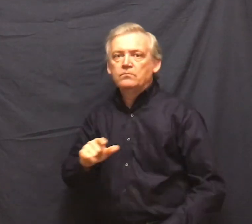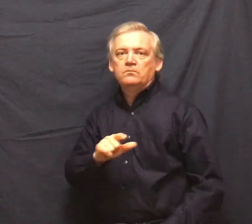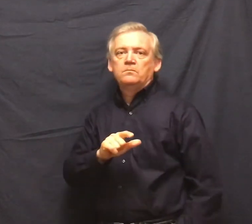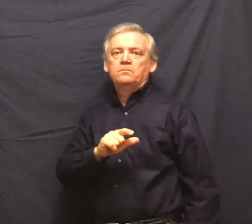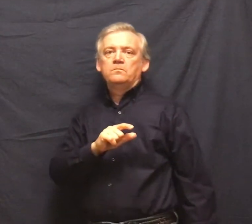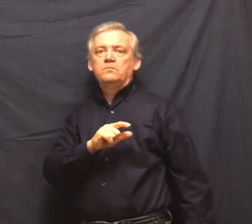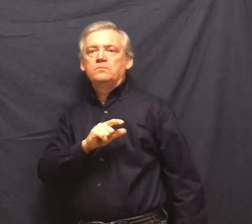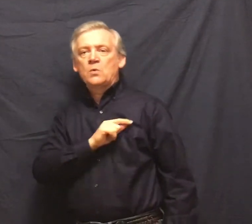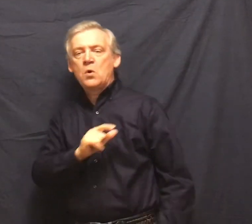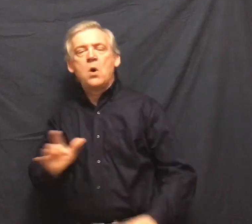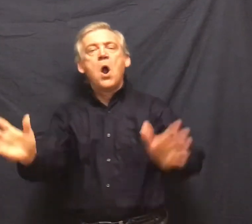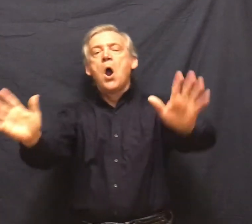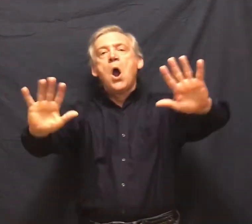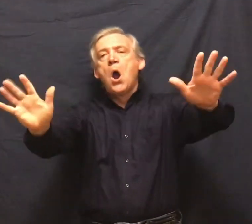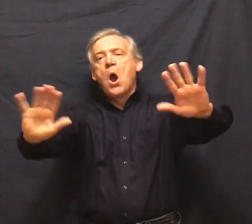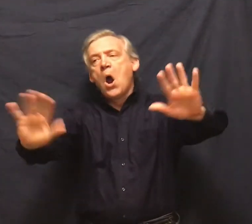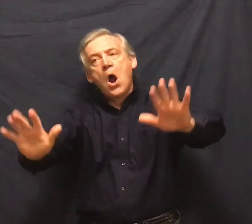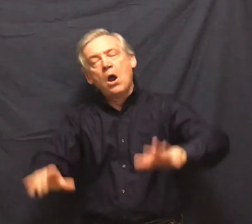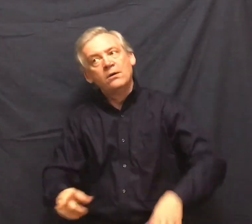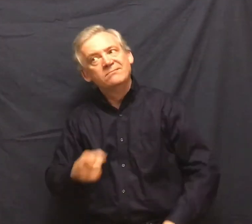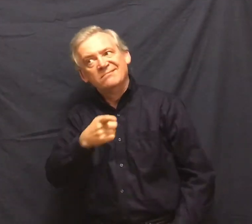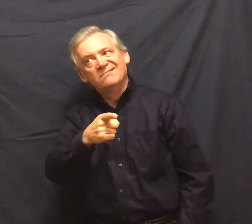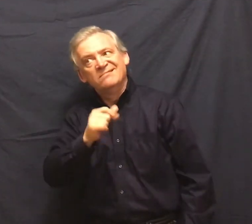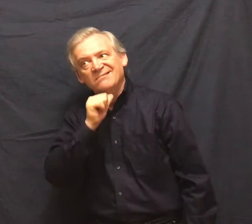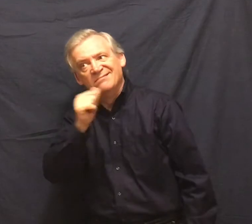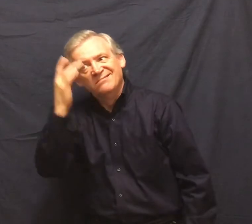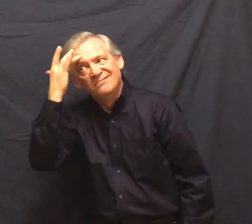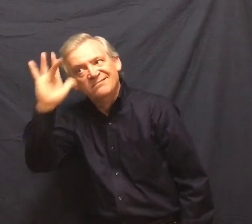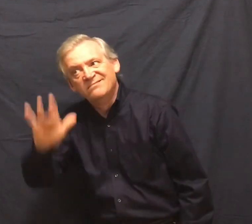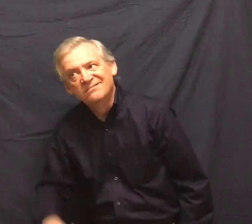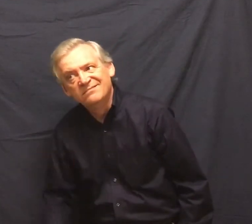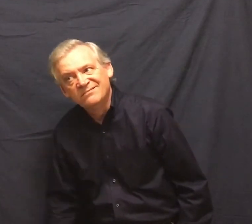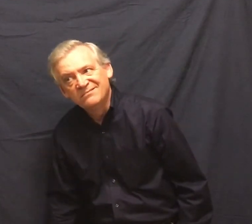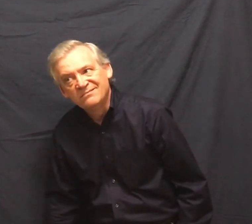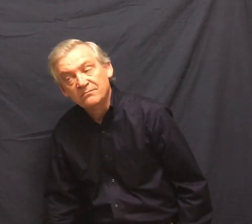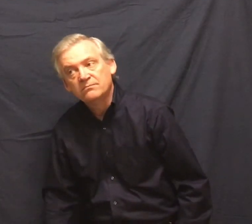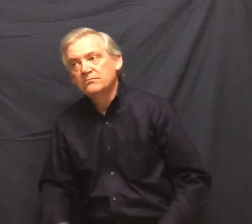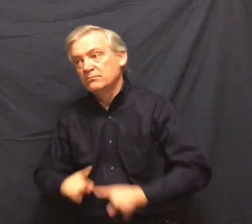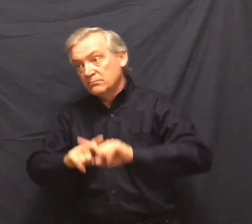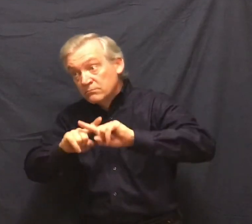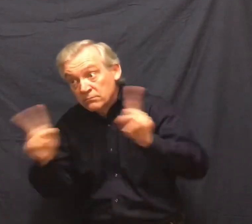"Oh, I ain't saying he's bright. He ain't. But I say he's a darn good